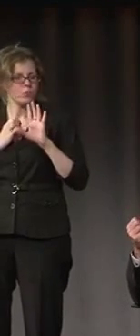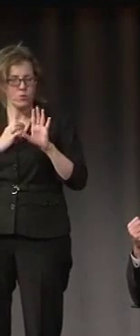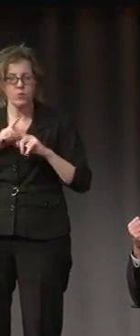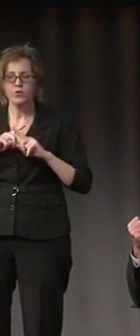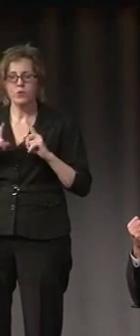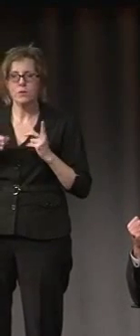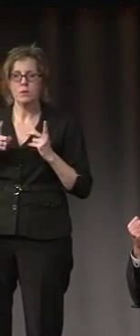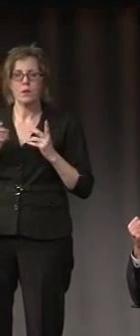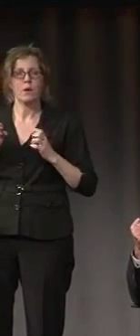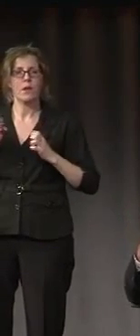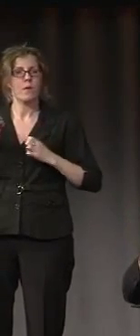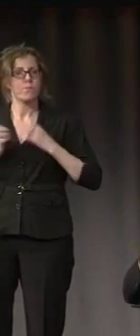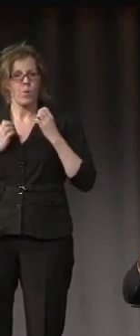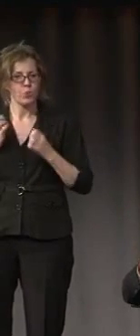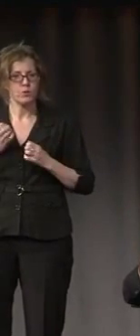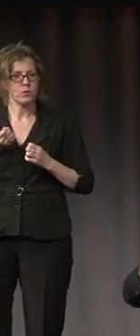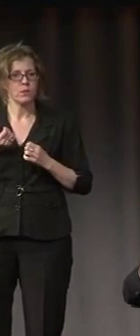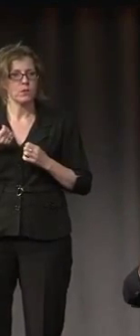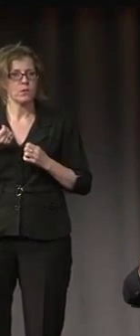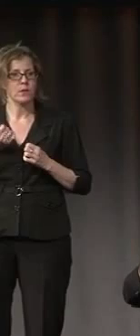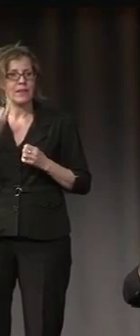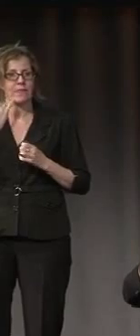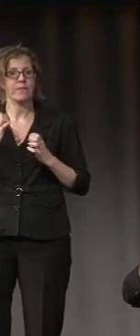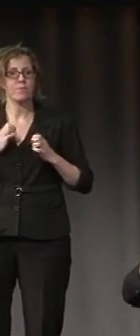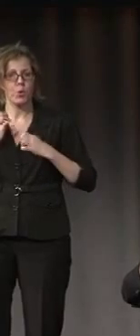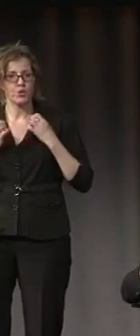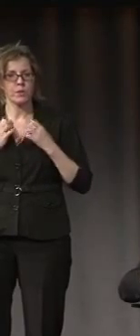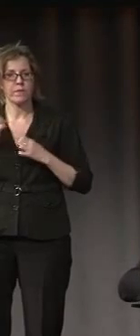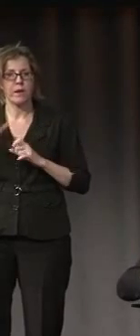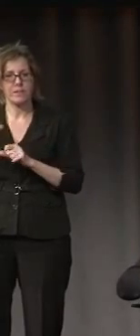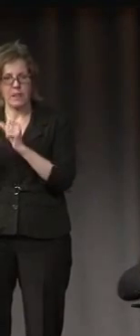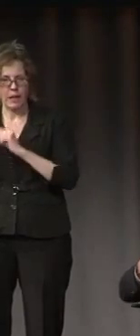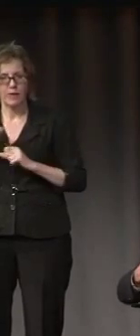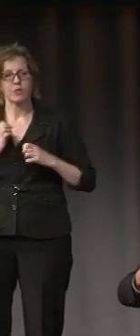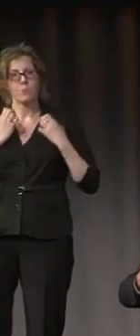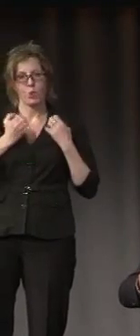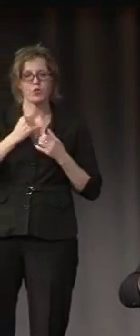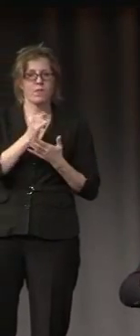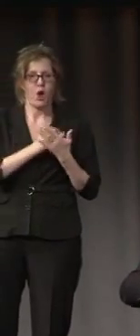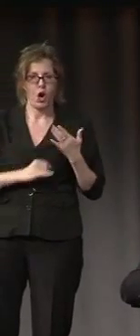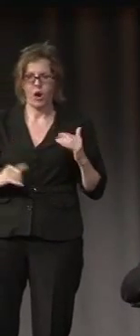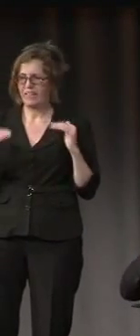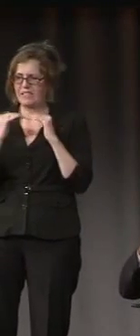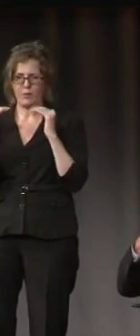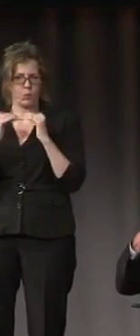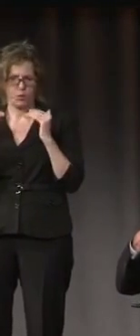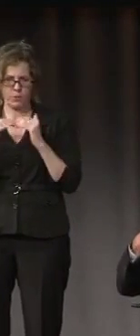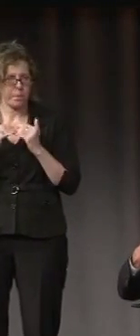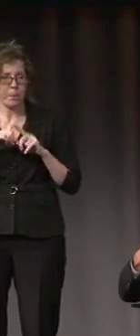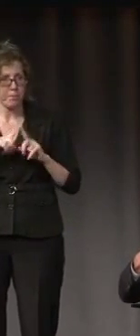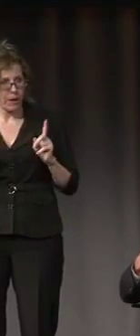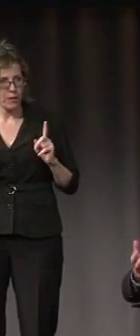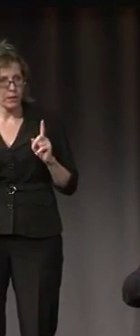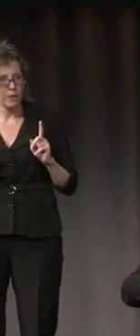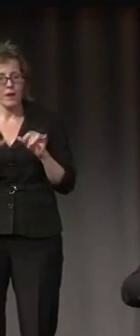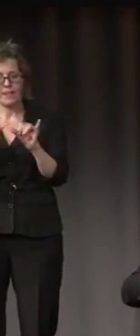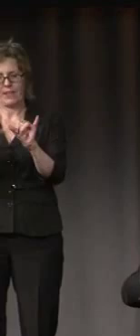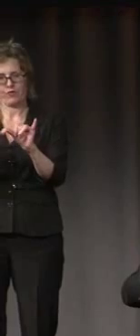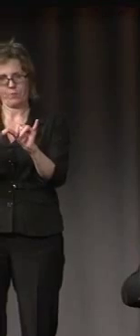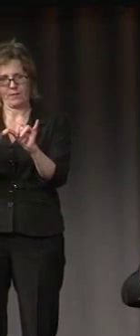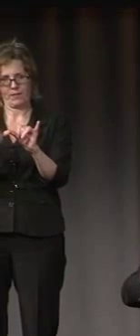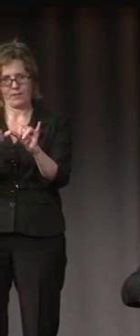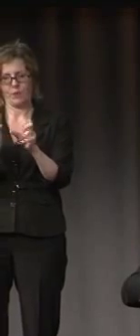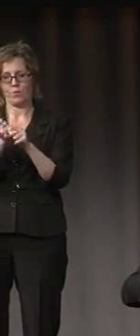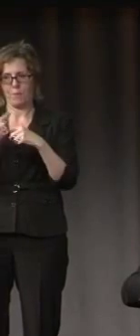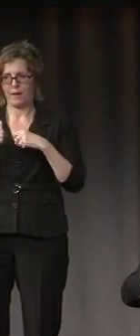is just as emotional. That is, if emotion is taken etymologically as what makes us move, the question is the difference in the instrument to make us